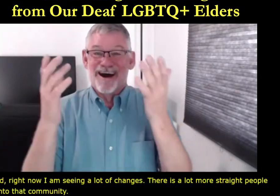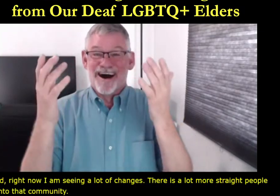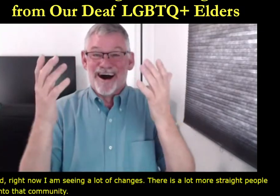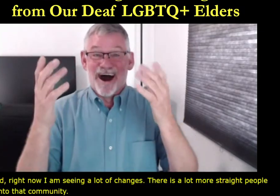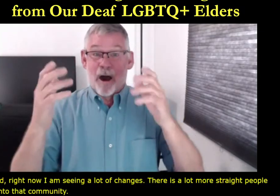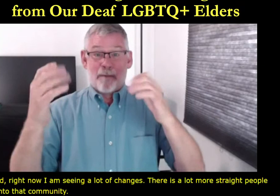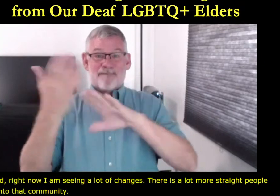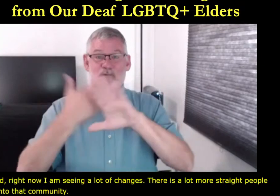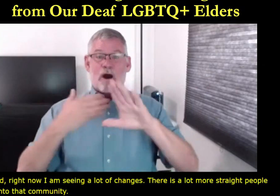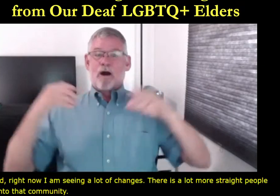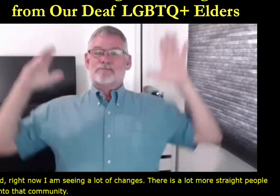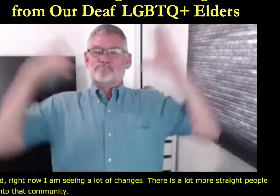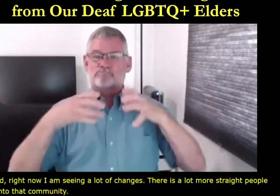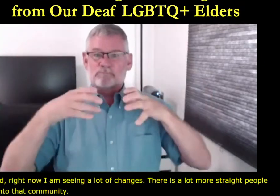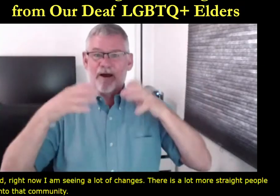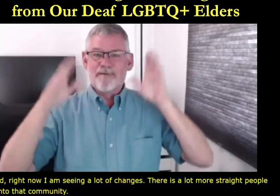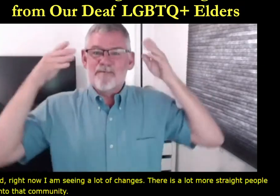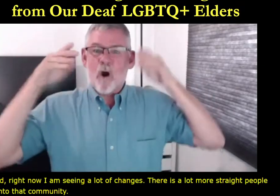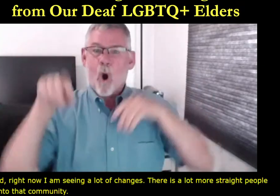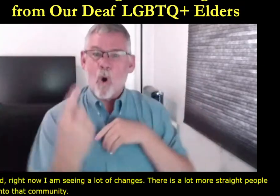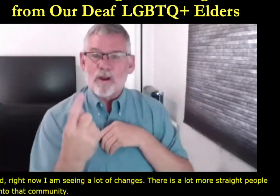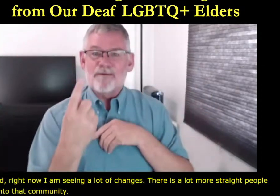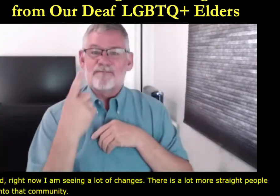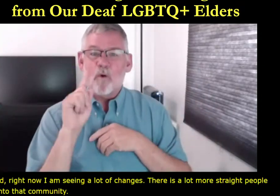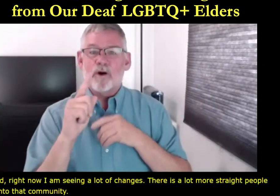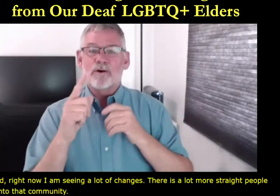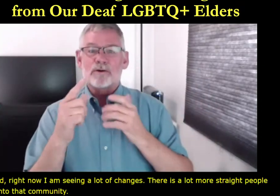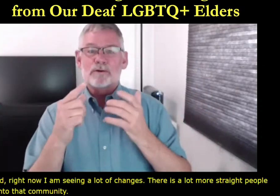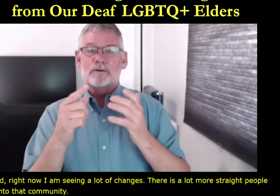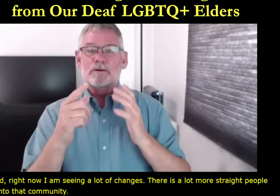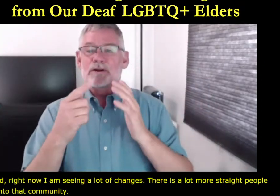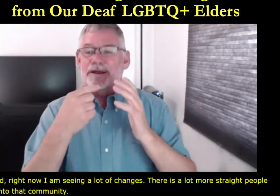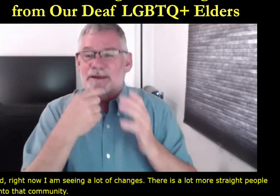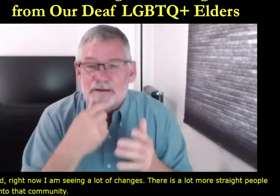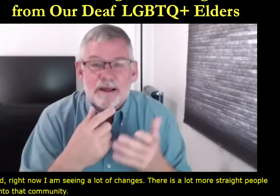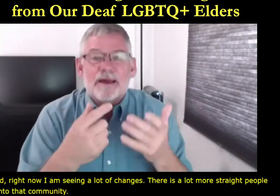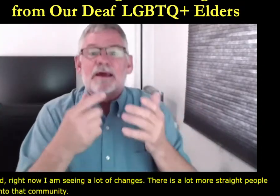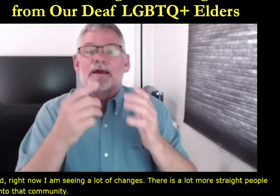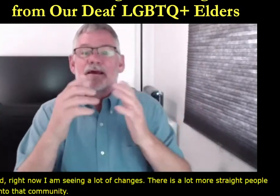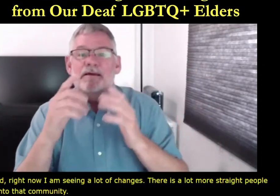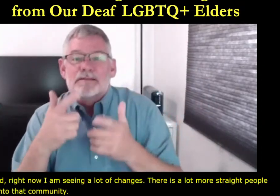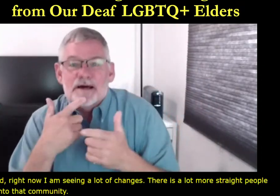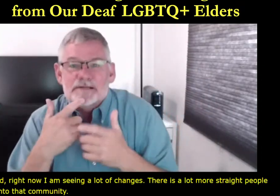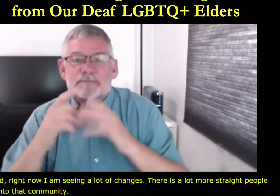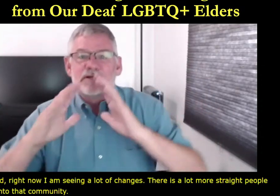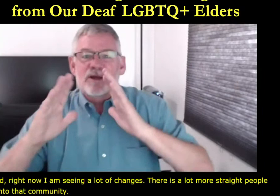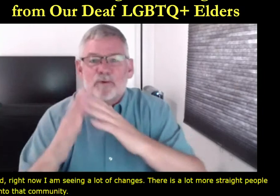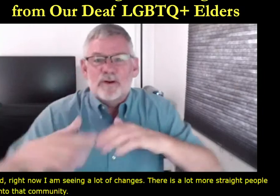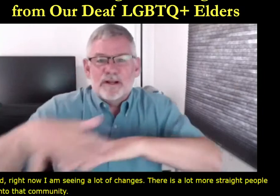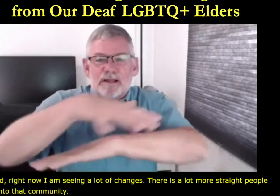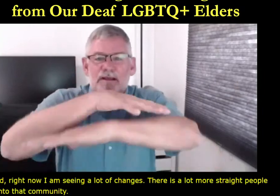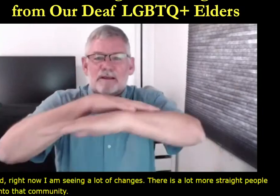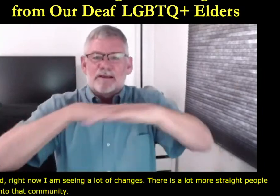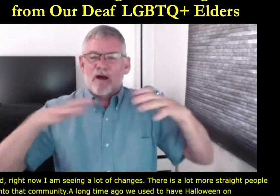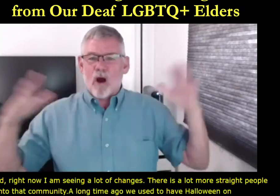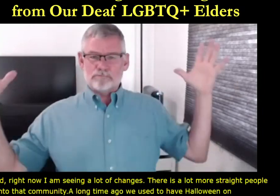oh my before you know we would all come together only for gays and lesbian